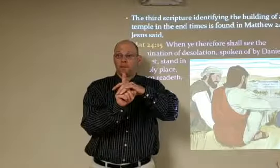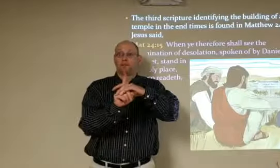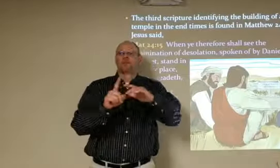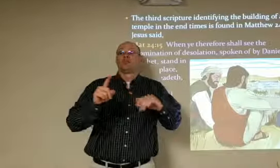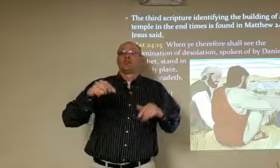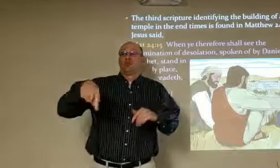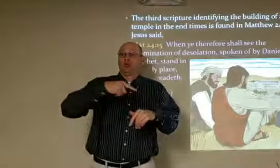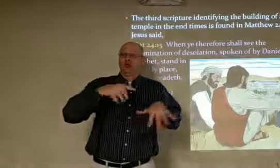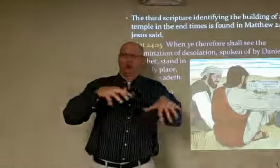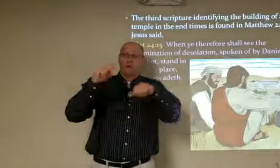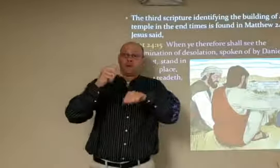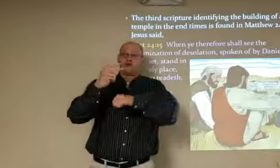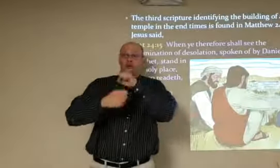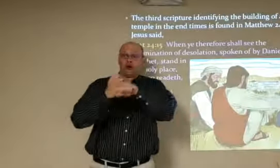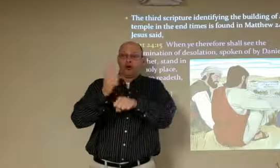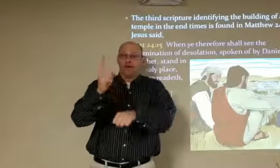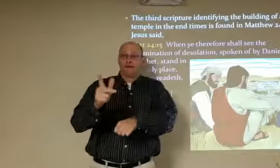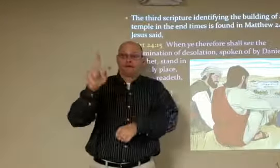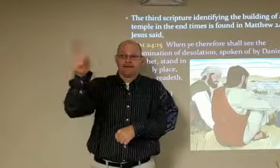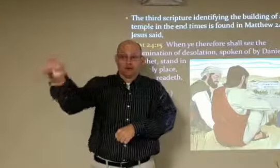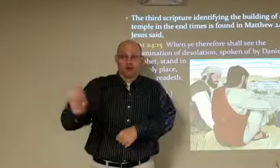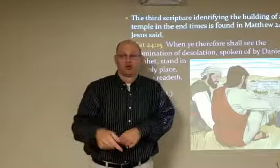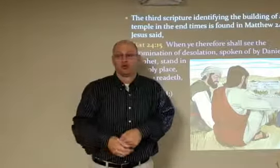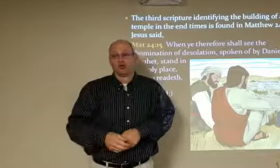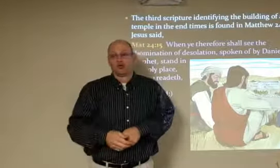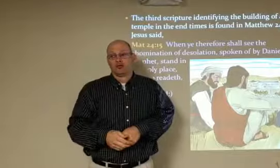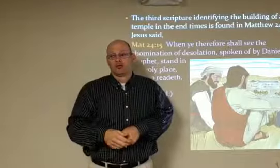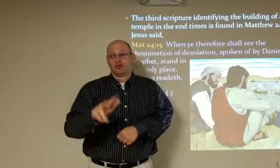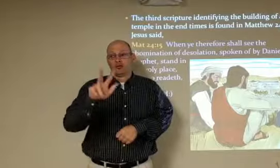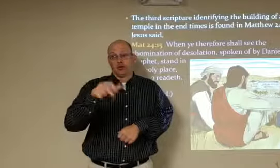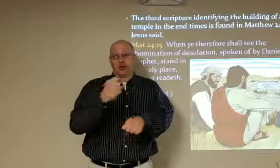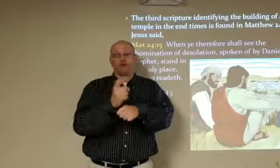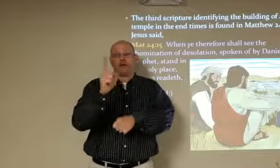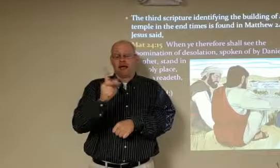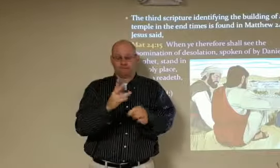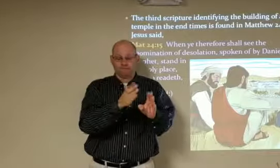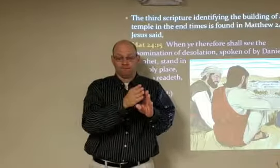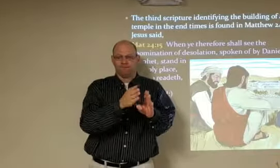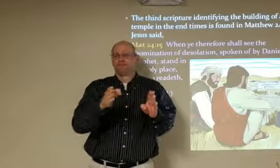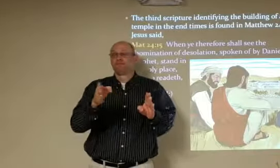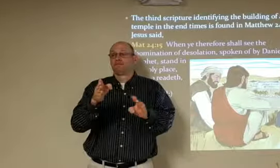appear, will be raptured, and then 3.5 years later we will rapture.